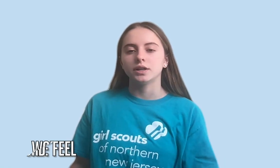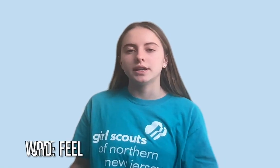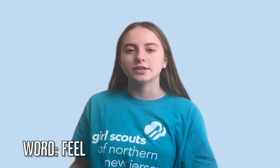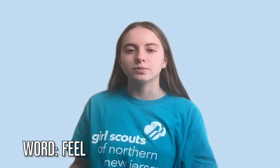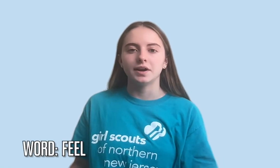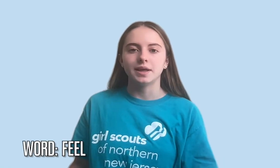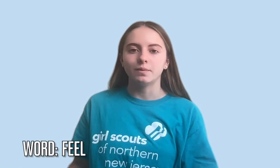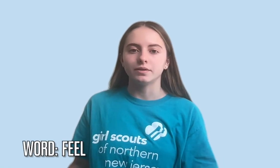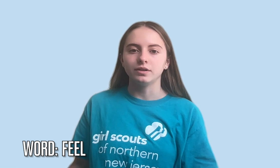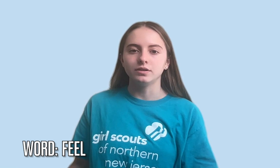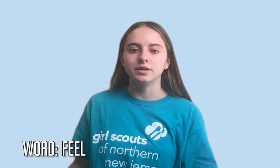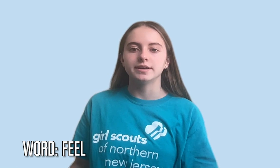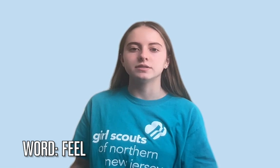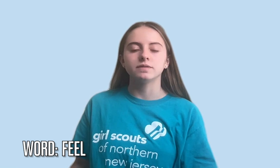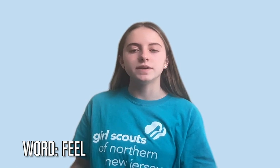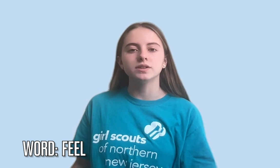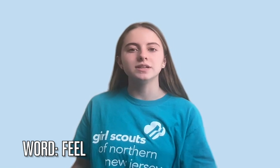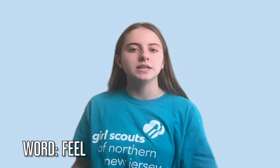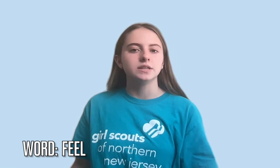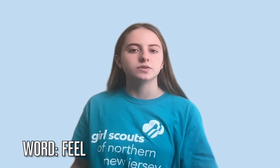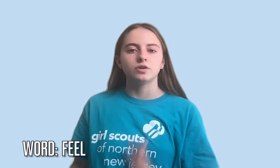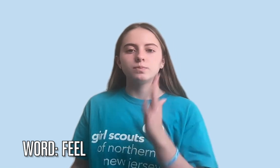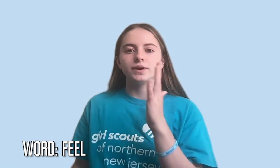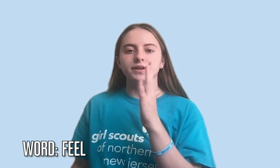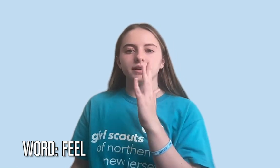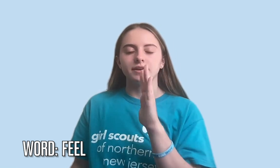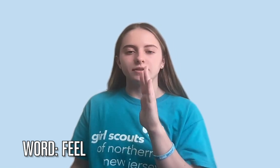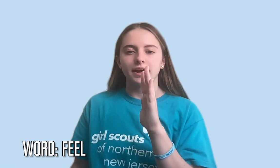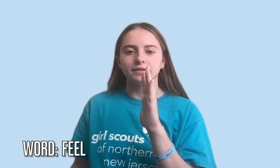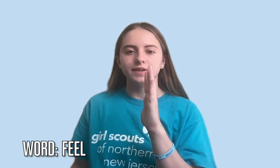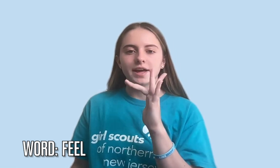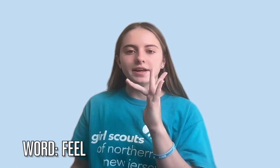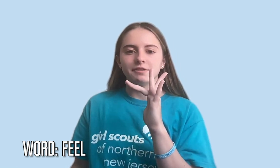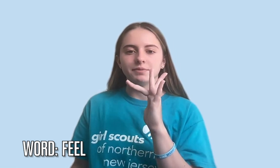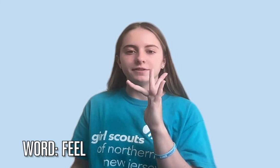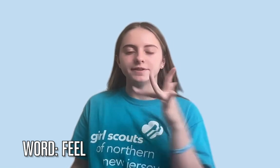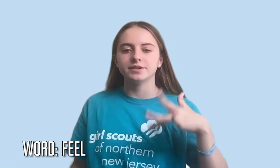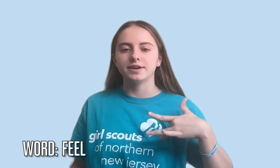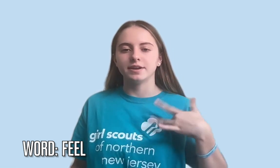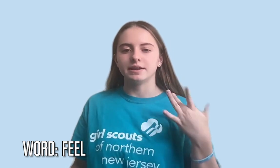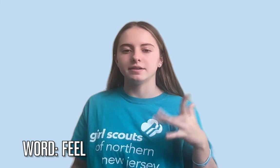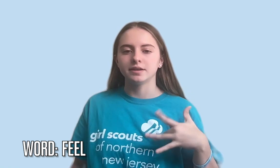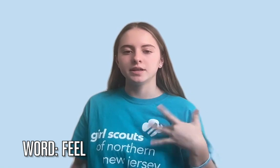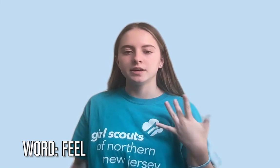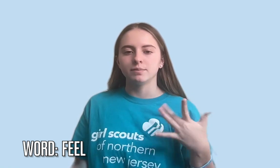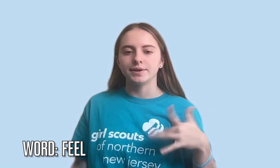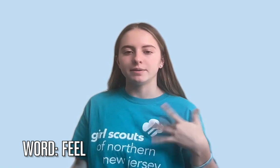The next word that we'll learn is feel. So bring your hand flat and bring your finger down and bring it upwards